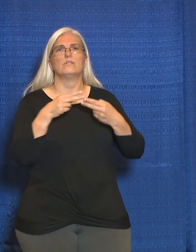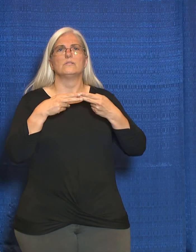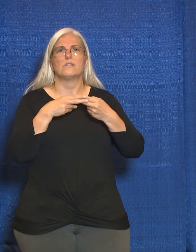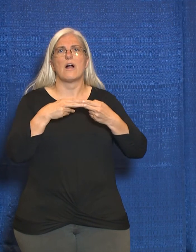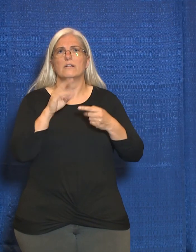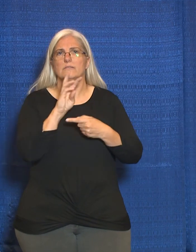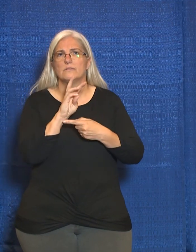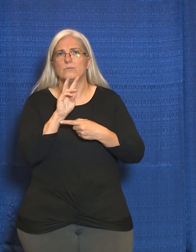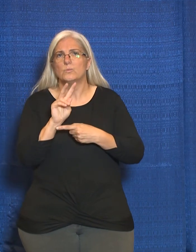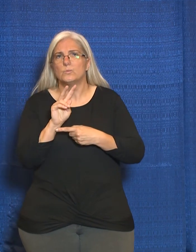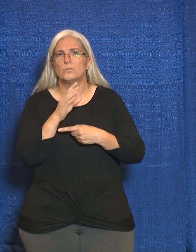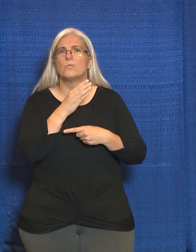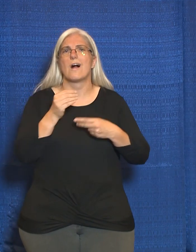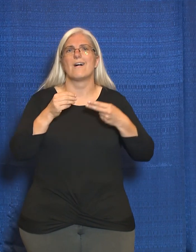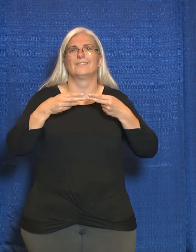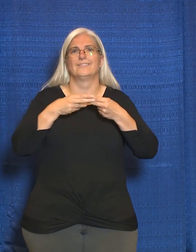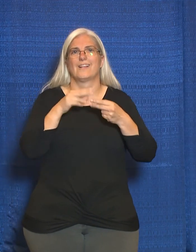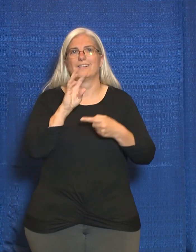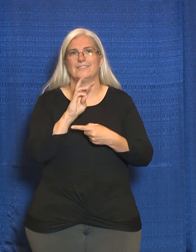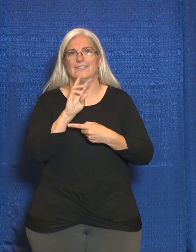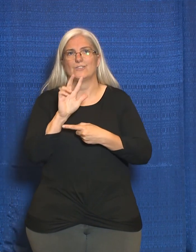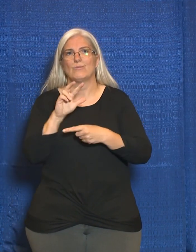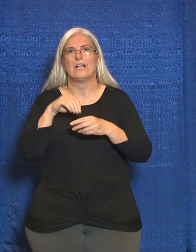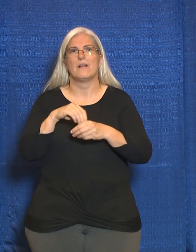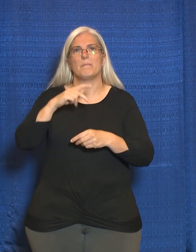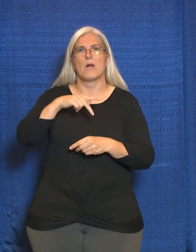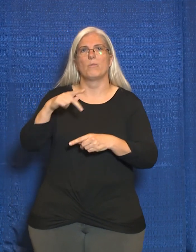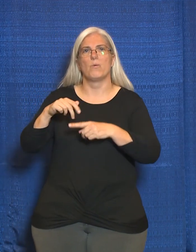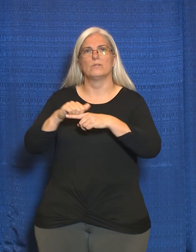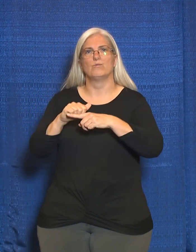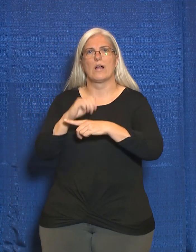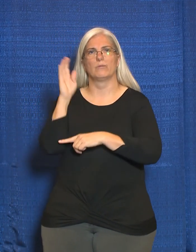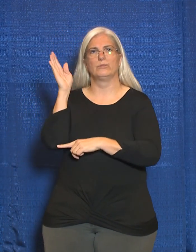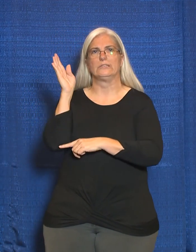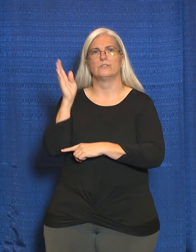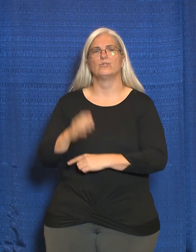and 63 of our PowerPoint training presentation.